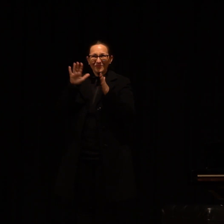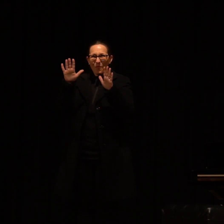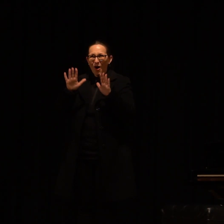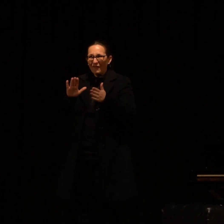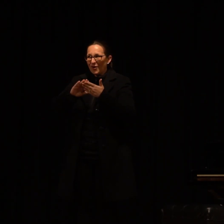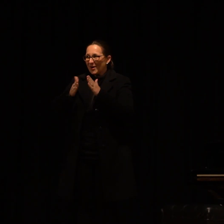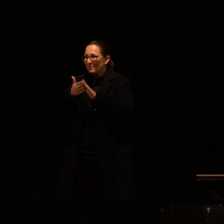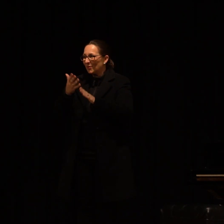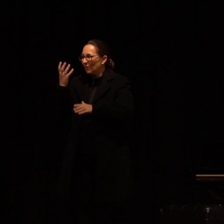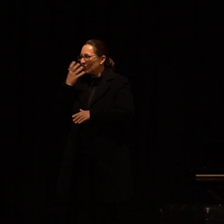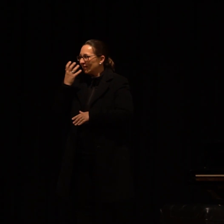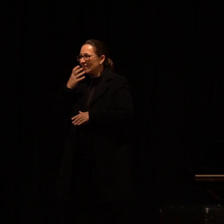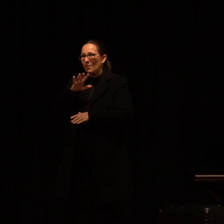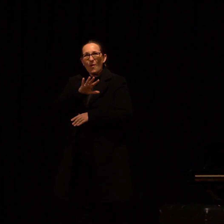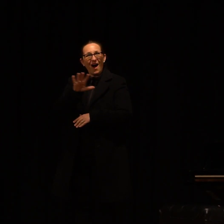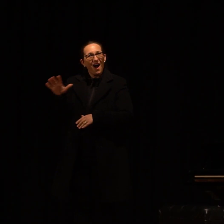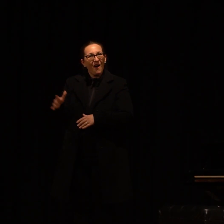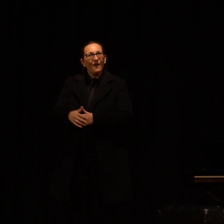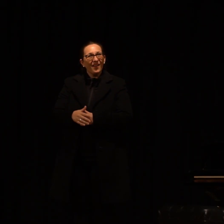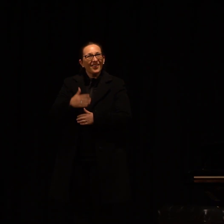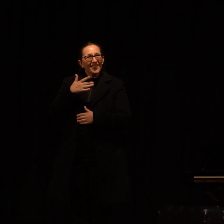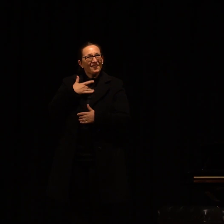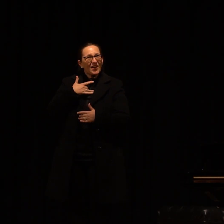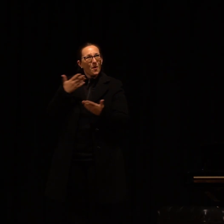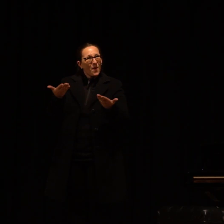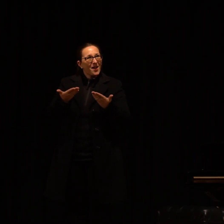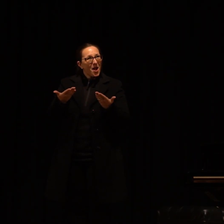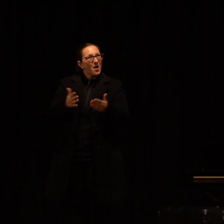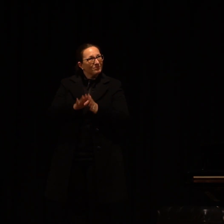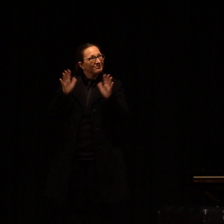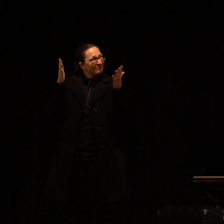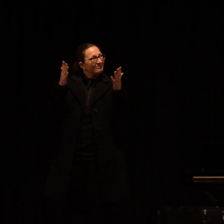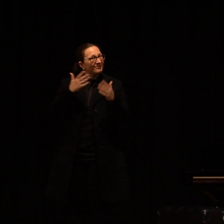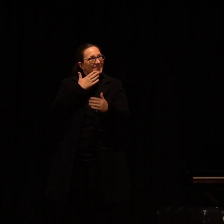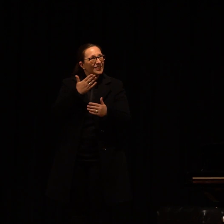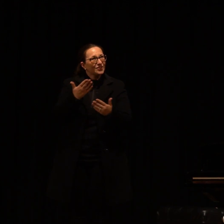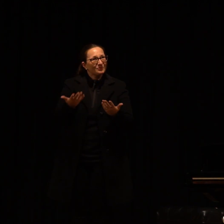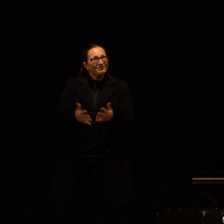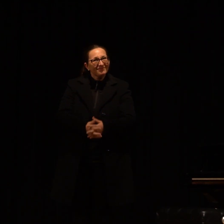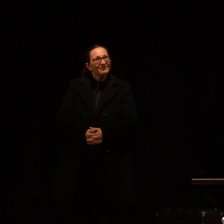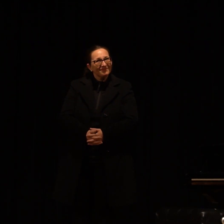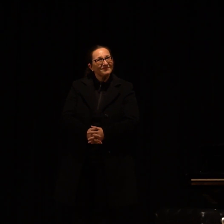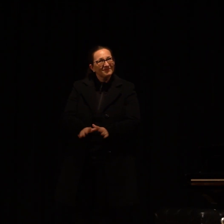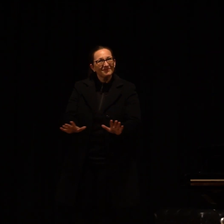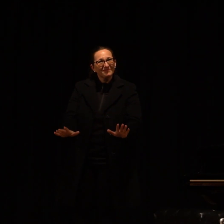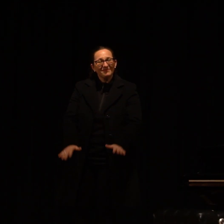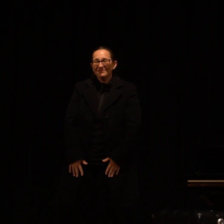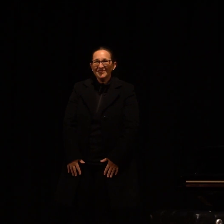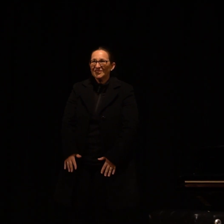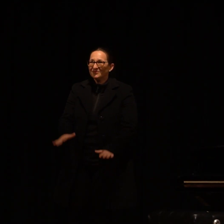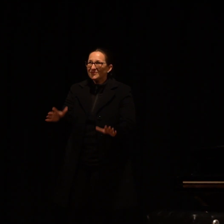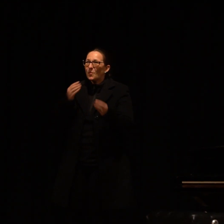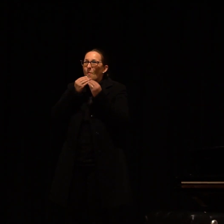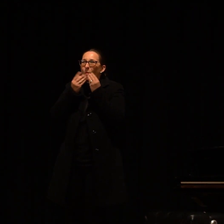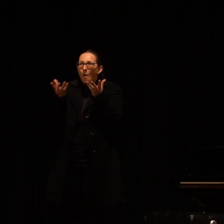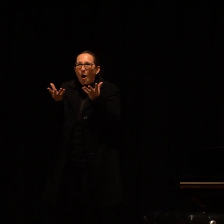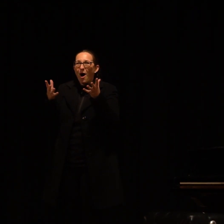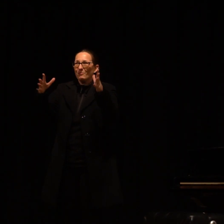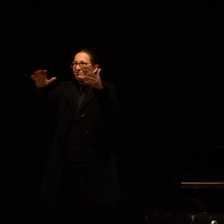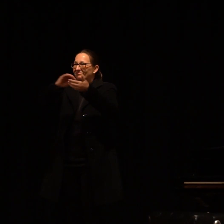Milwaukee. This is a wonderful community. Wow. It feels like home, so thank you I feel so welcomed here.